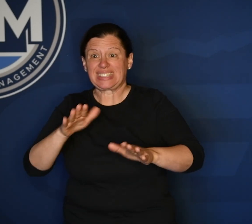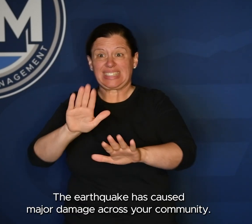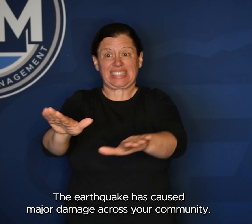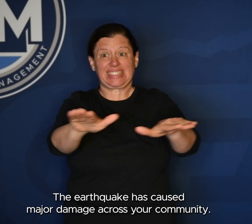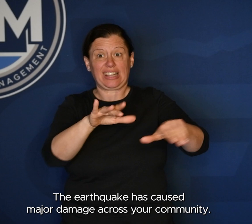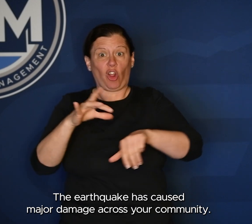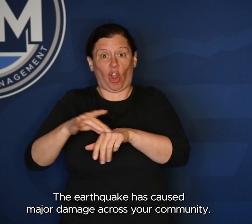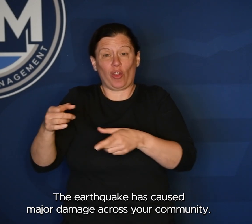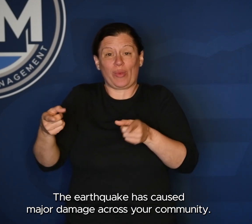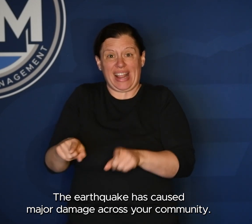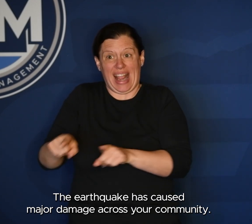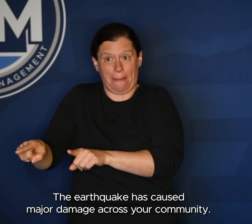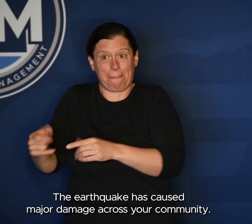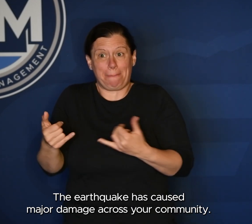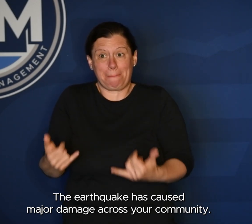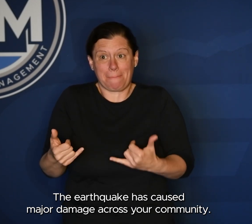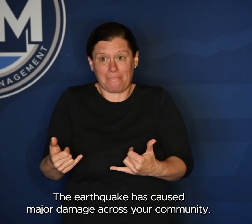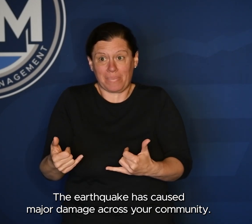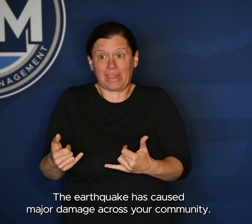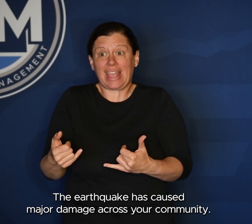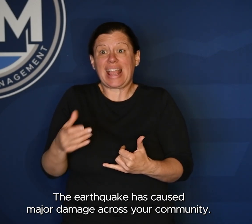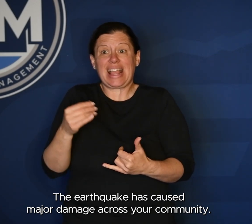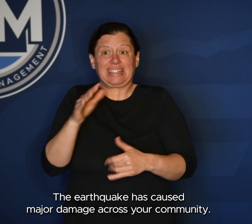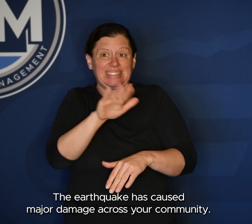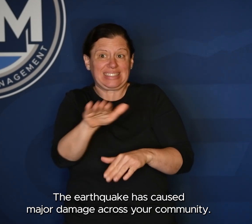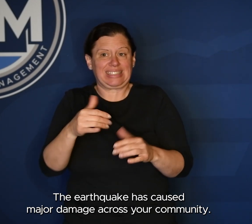The earthquake has caused major damage across your community.